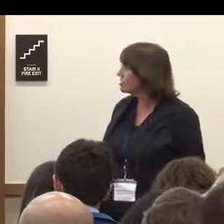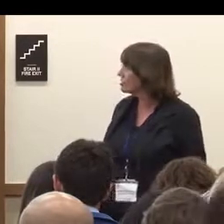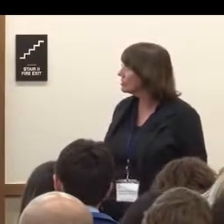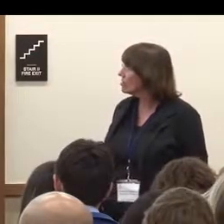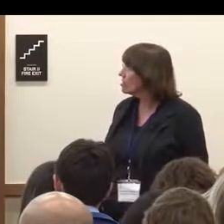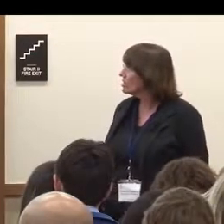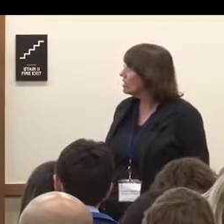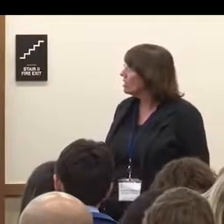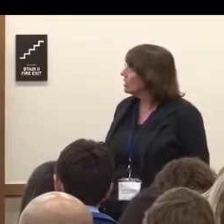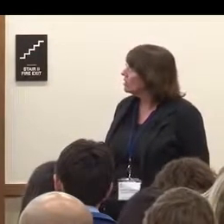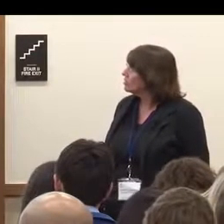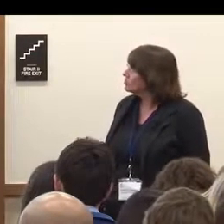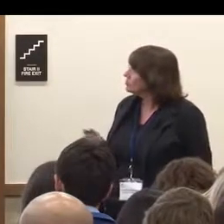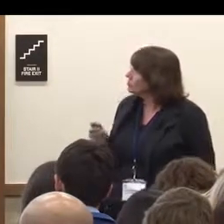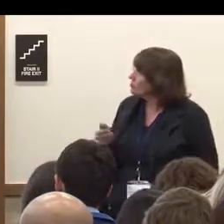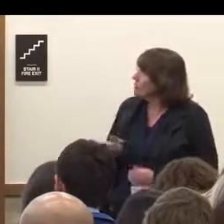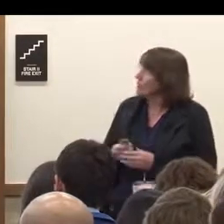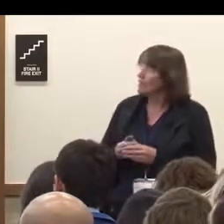parents.